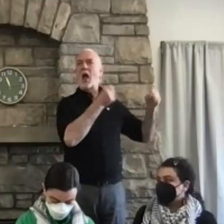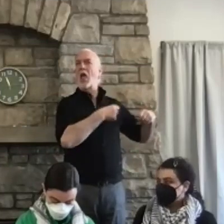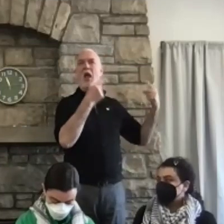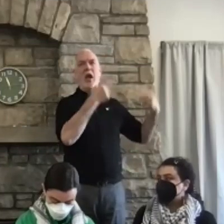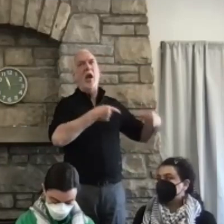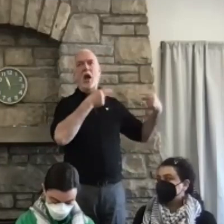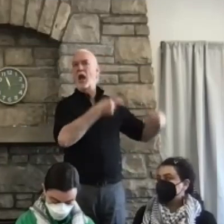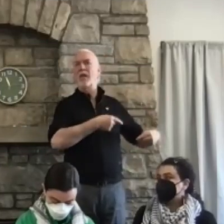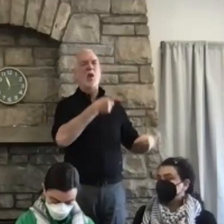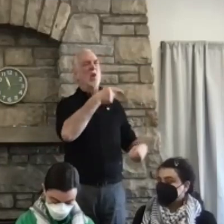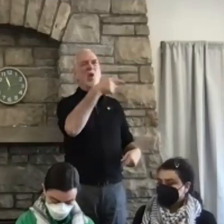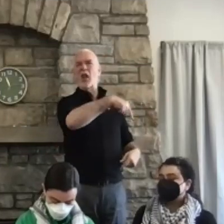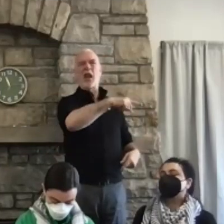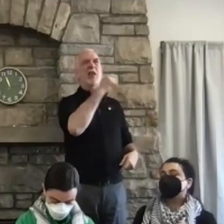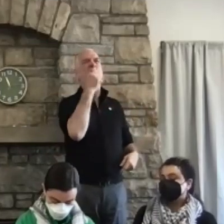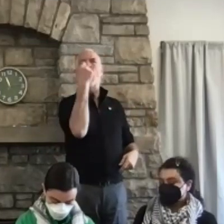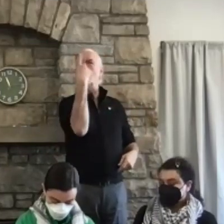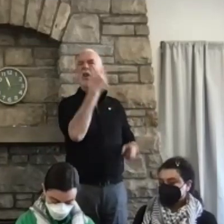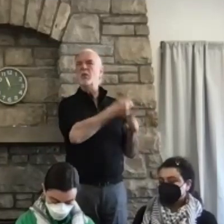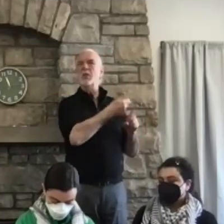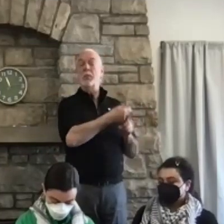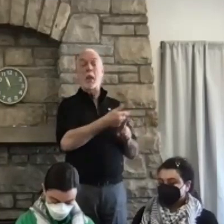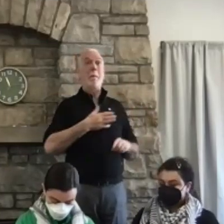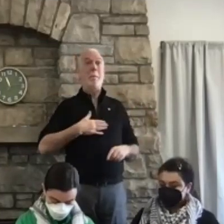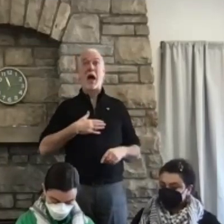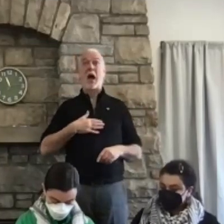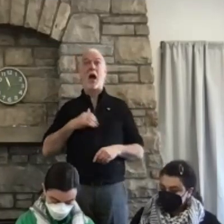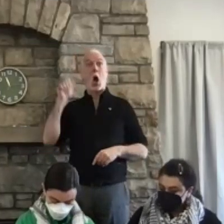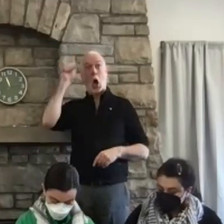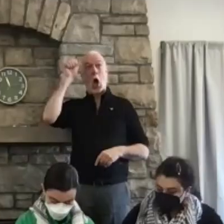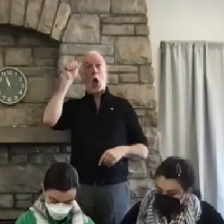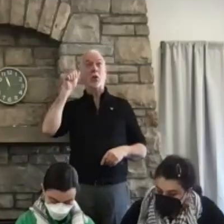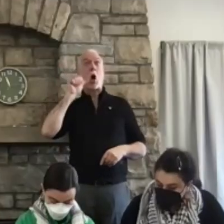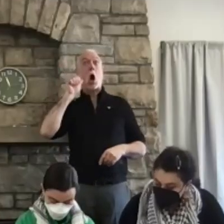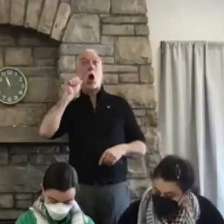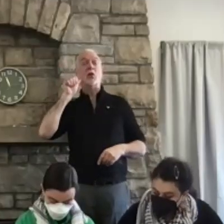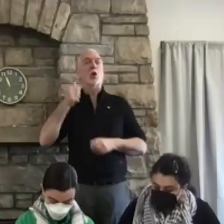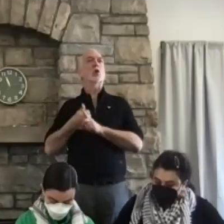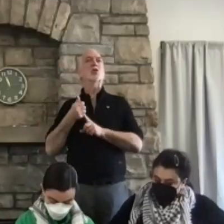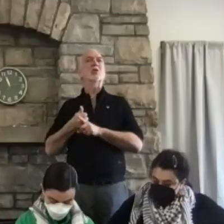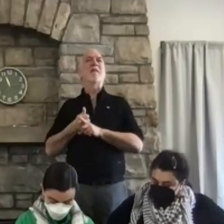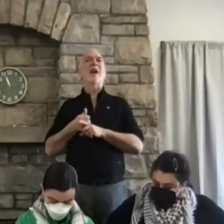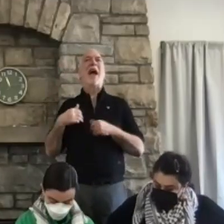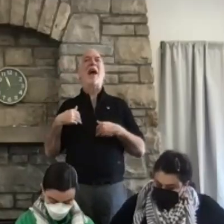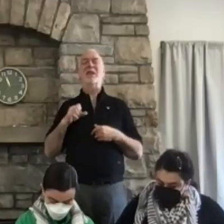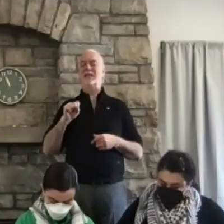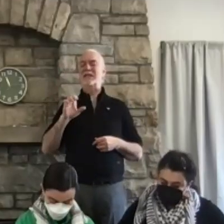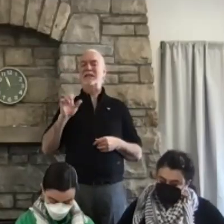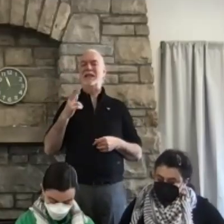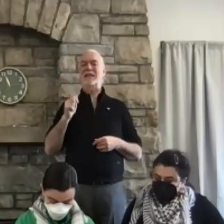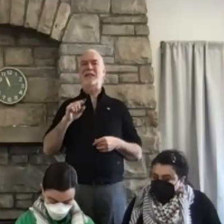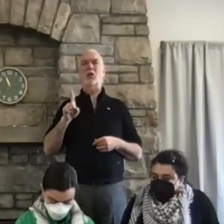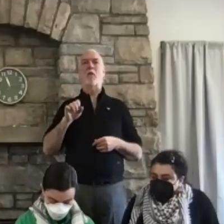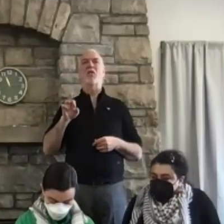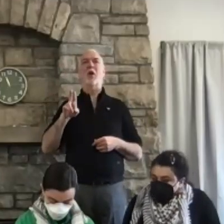themselves. Things like schizophrenia is not a choice. My aunt is schizophrenic. She was homeless. I had to look for, searching everywhere.